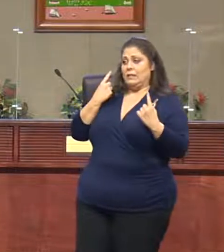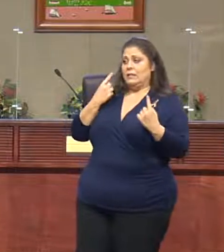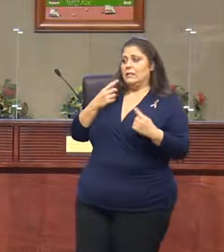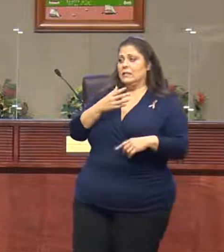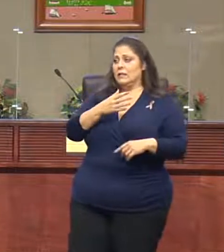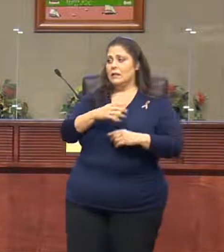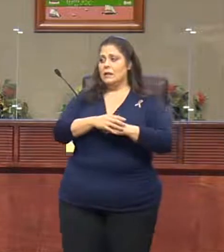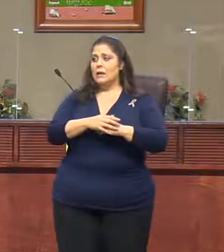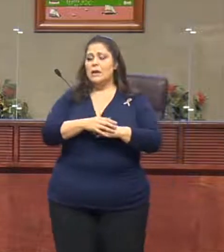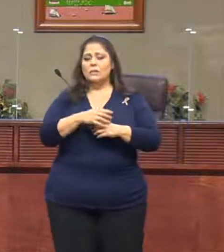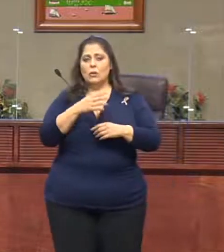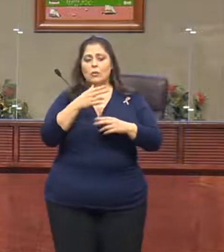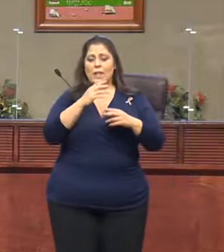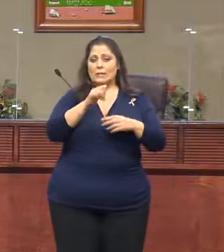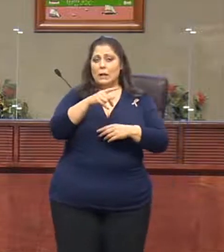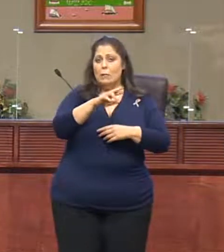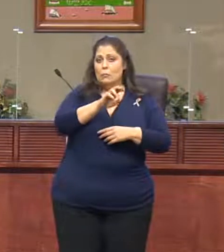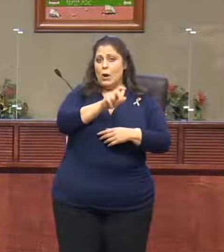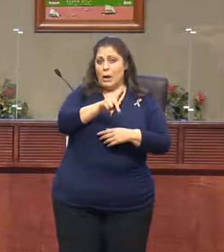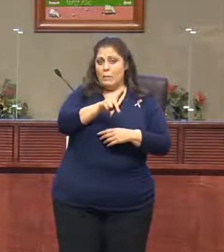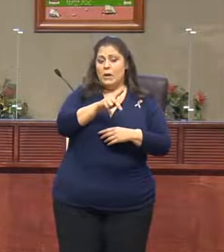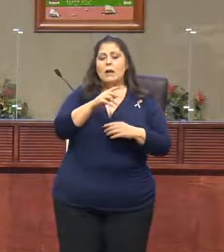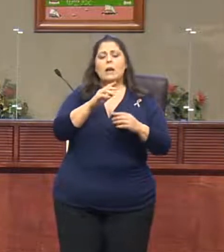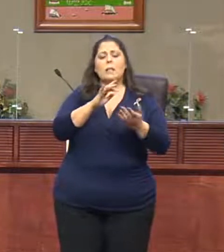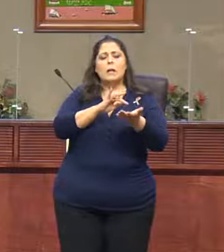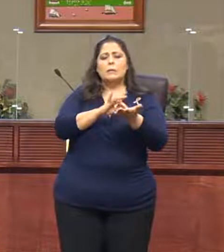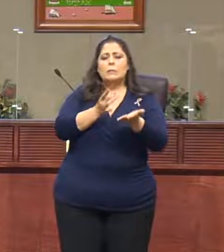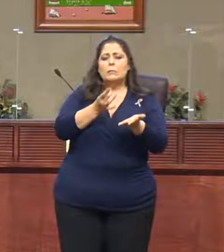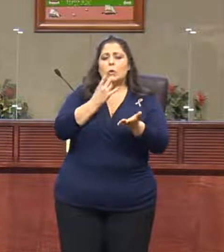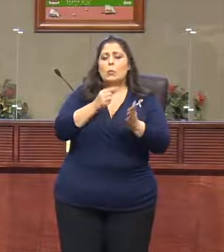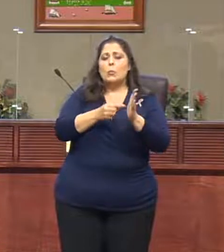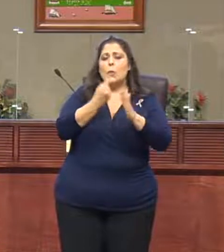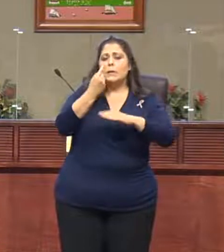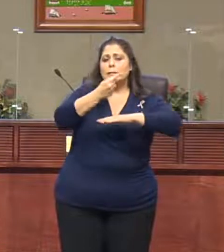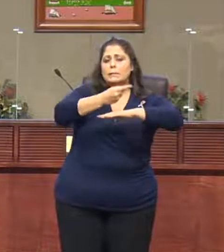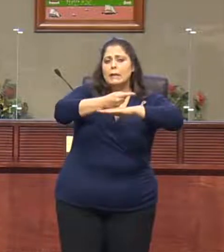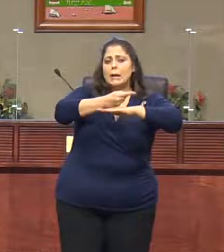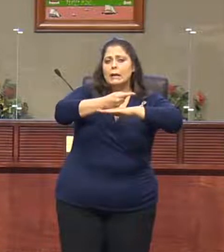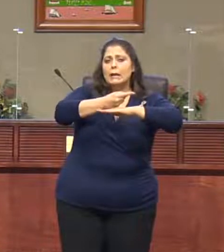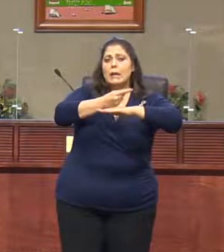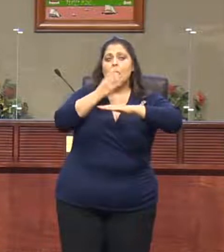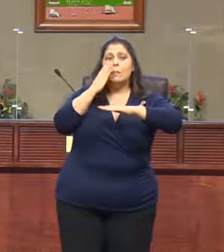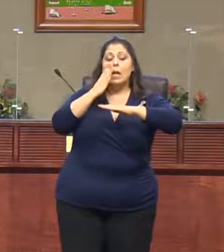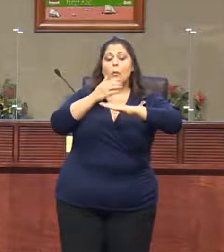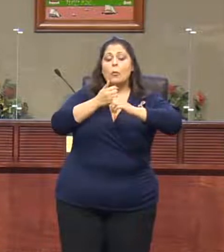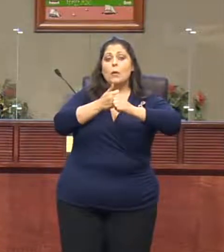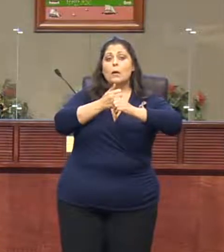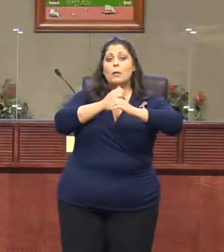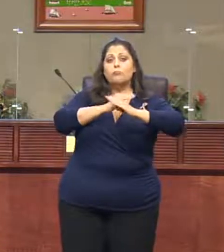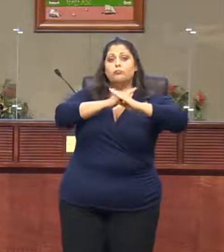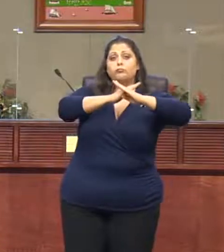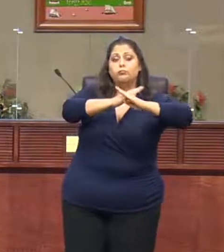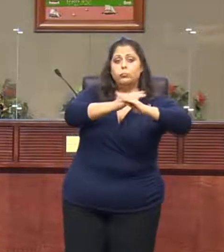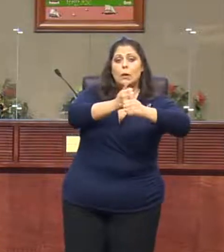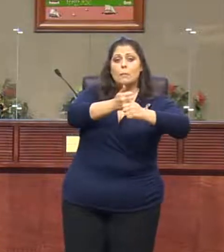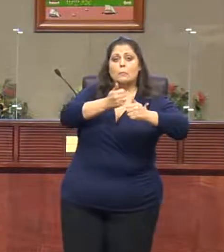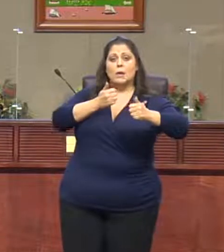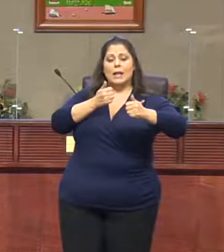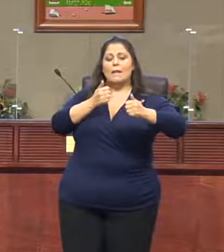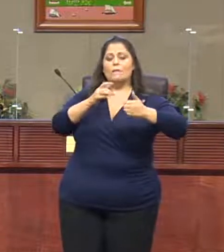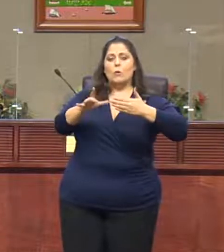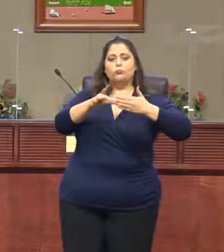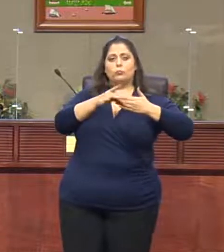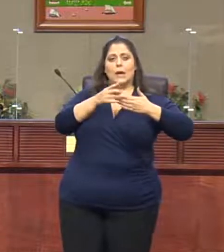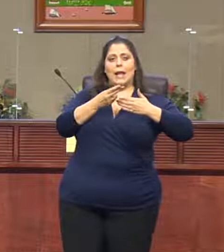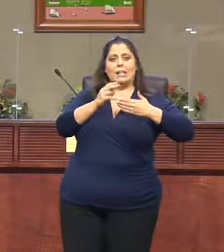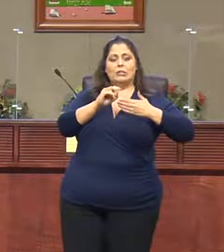behaviors. There is a pill that you take once a day and will prevent you from acquiring HIV,